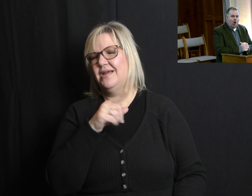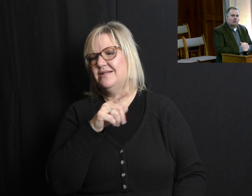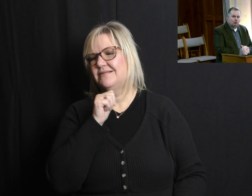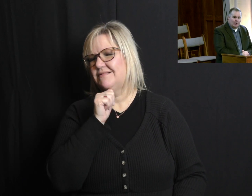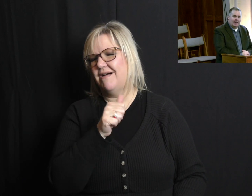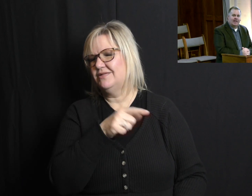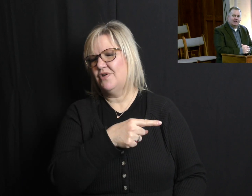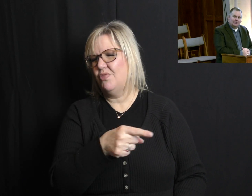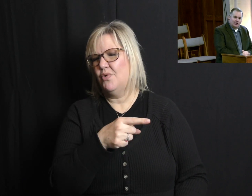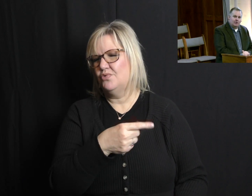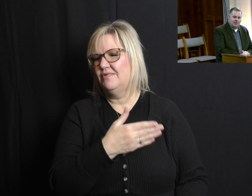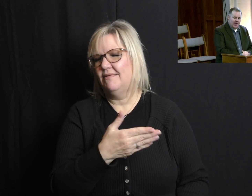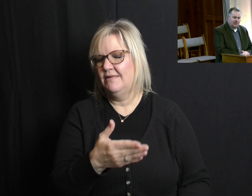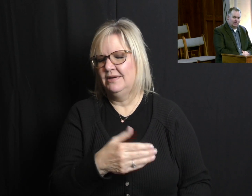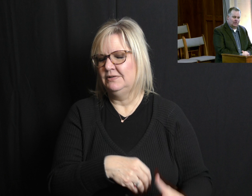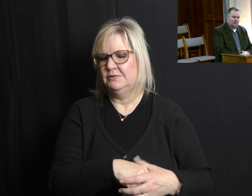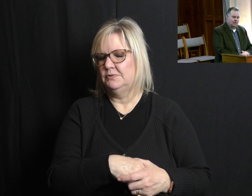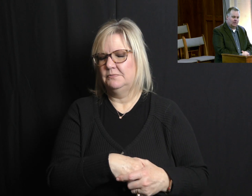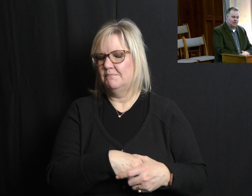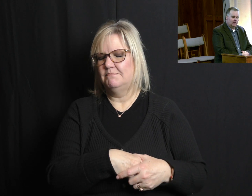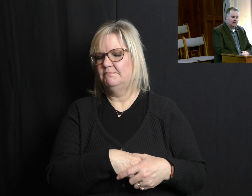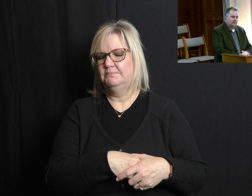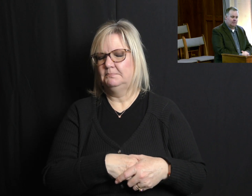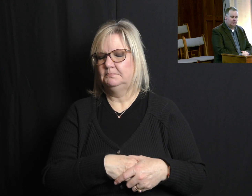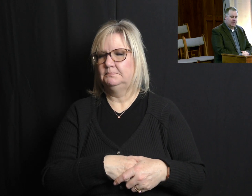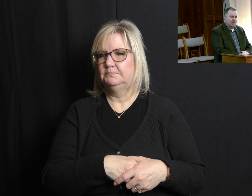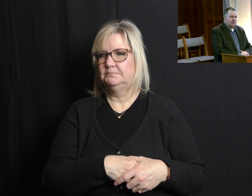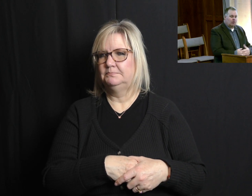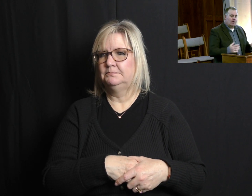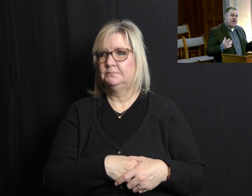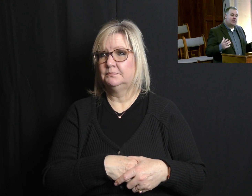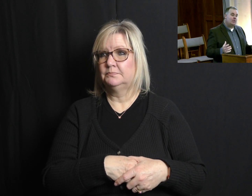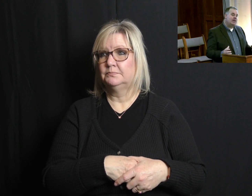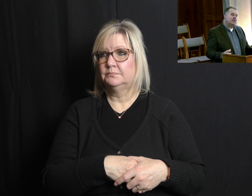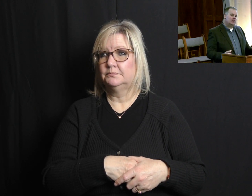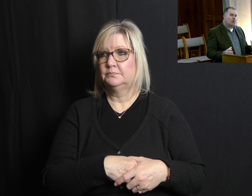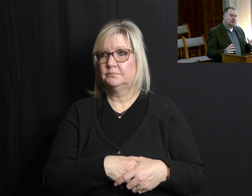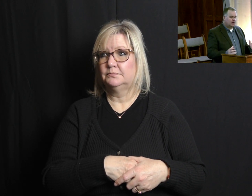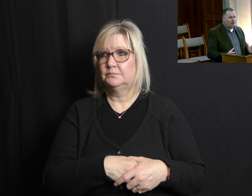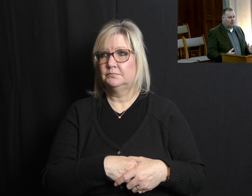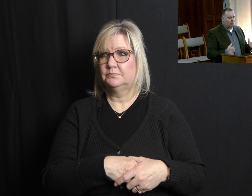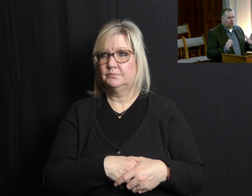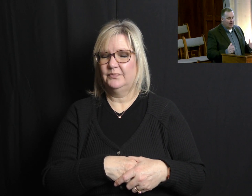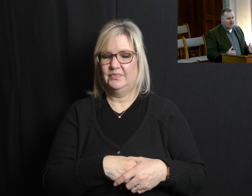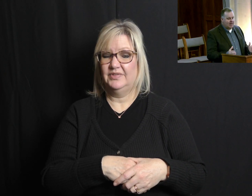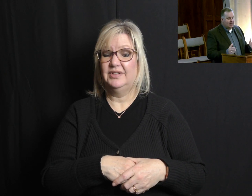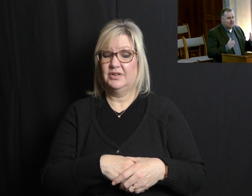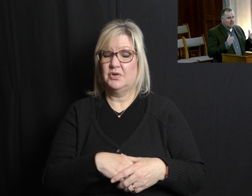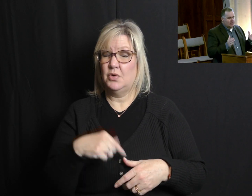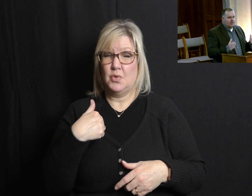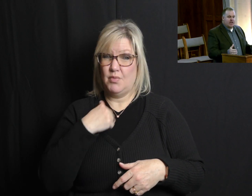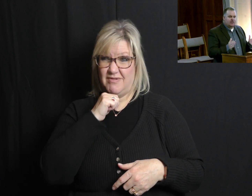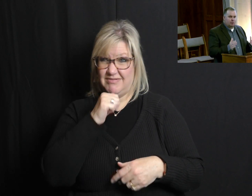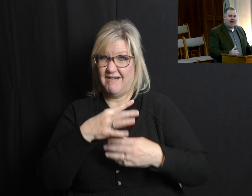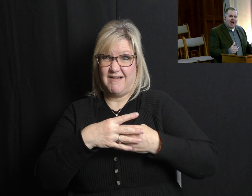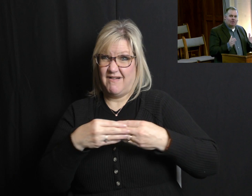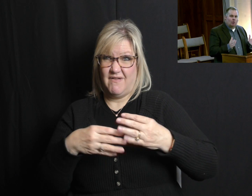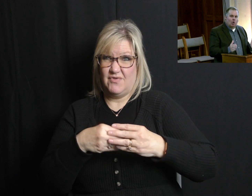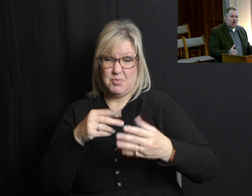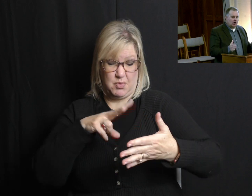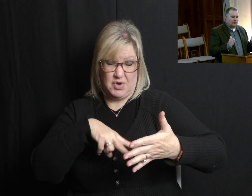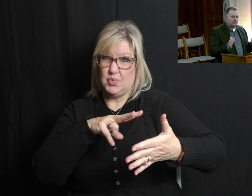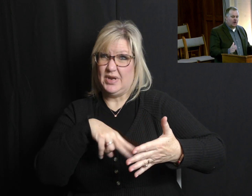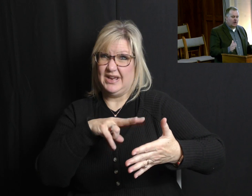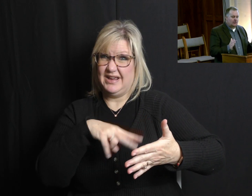things or really do this. The reason we get so uncomfortable reading these